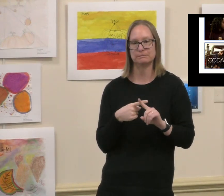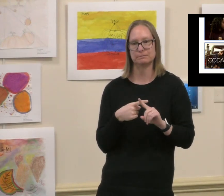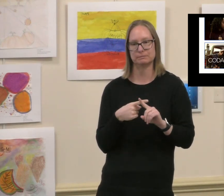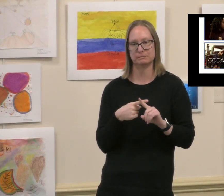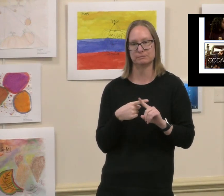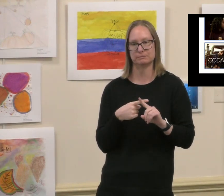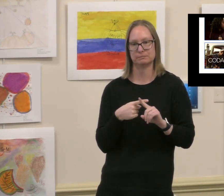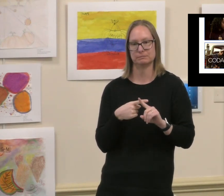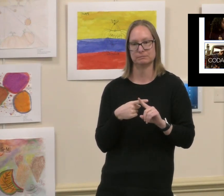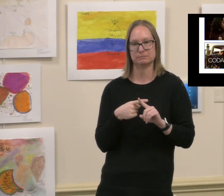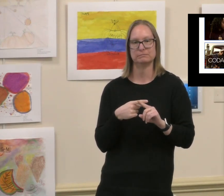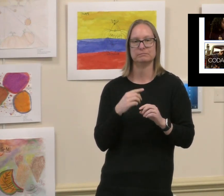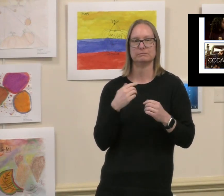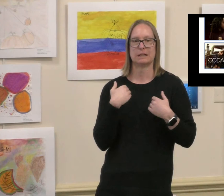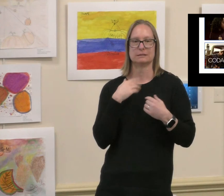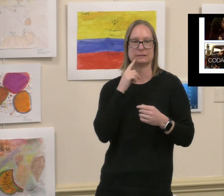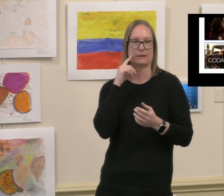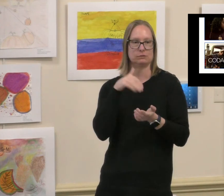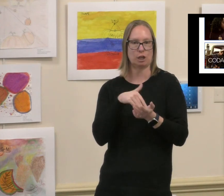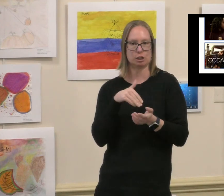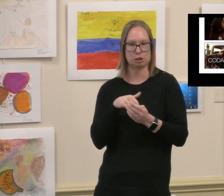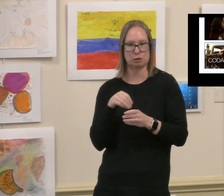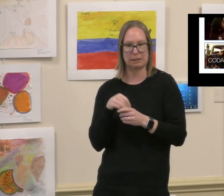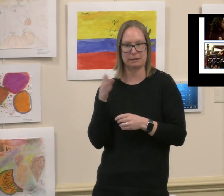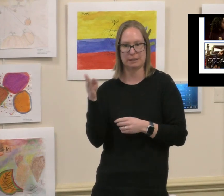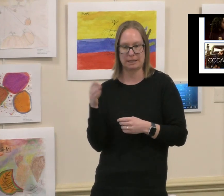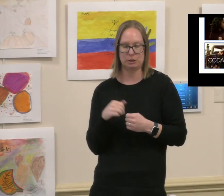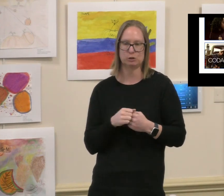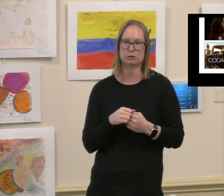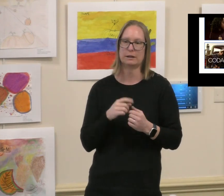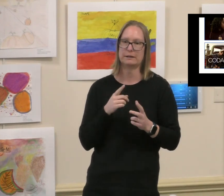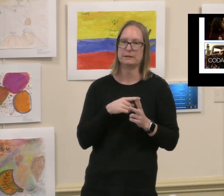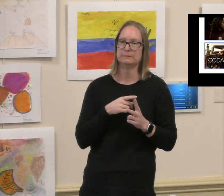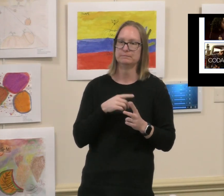Then there's New Amsterdam with a deaf doctor.